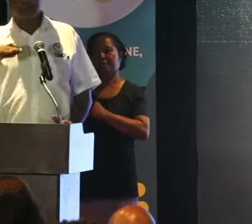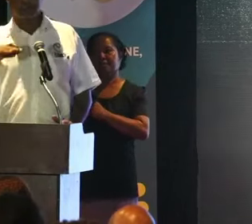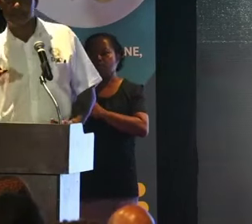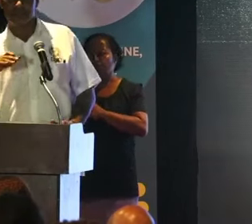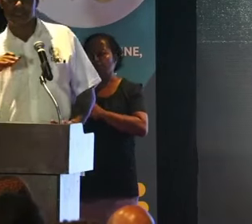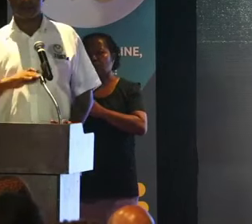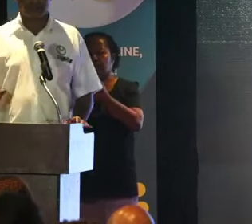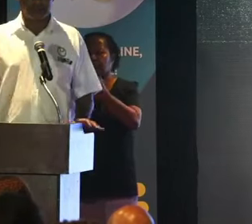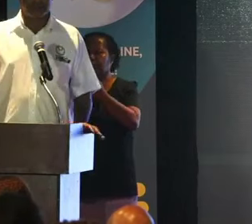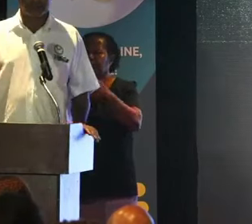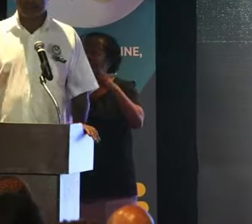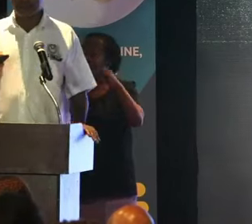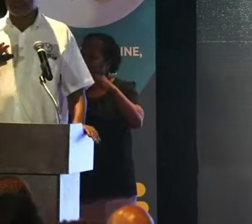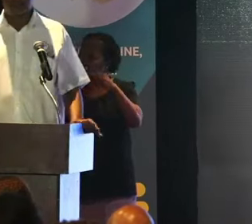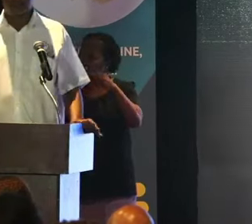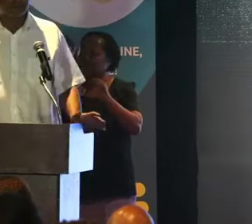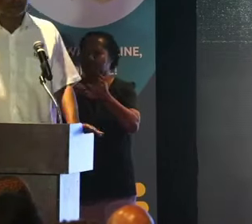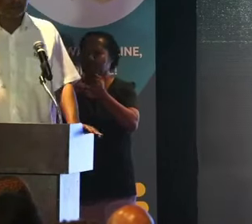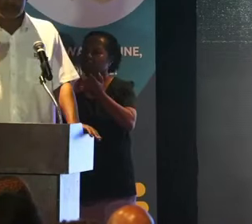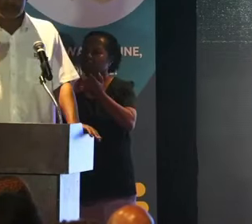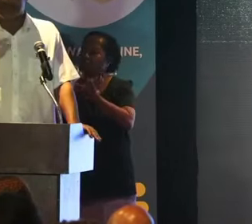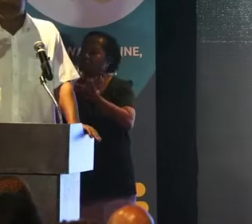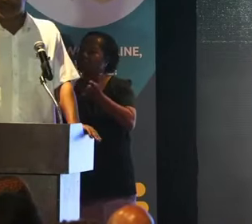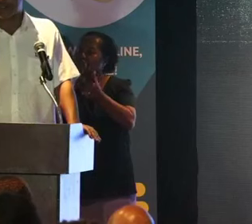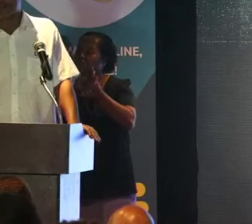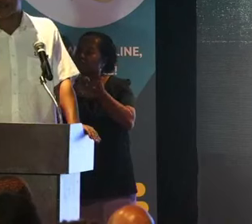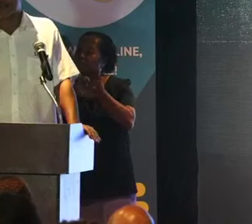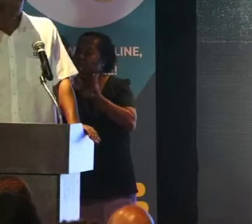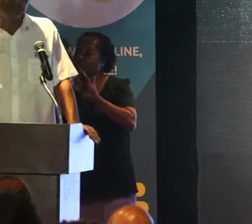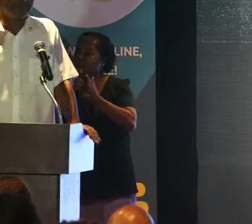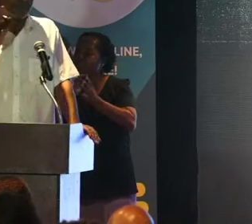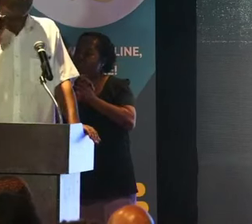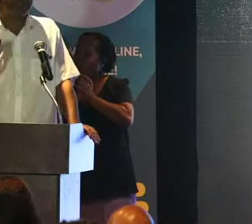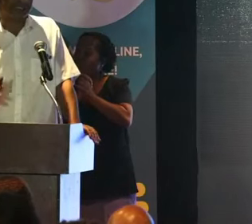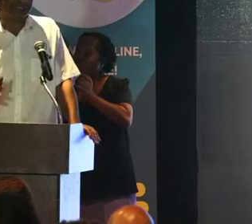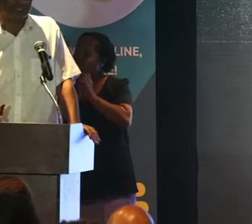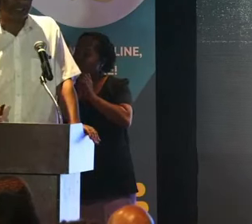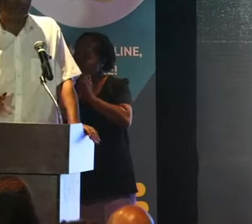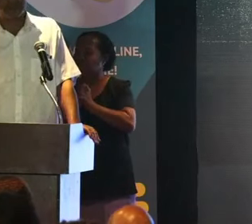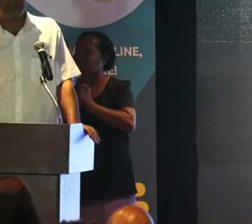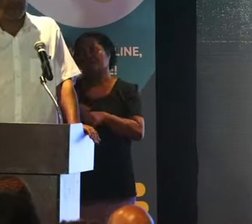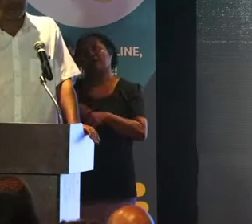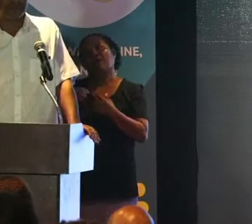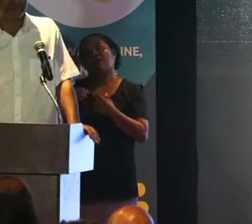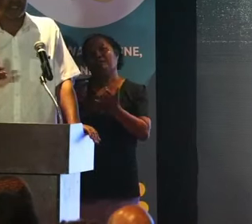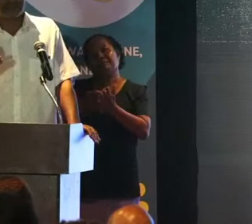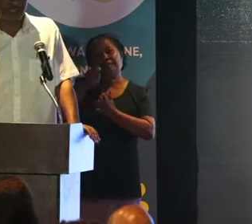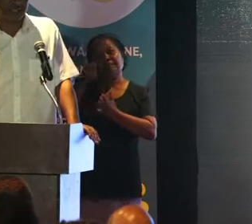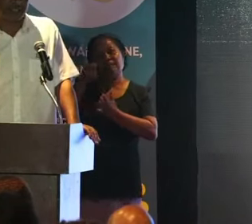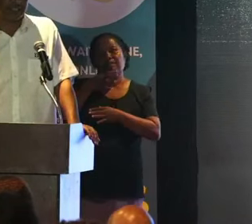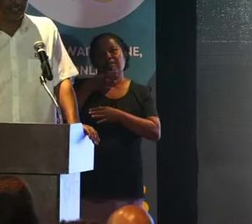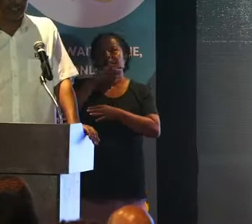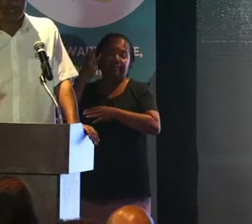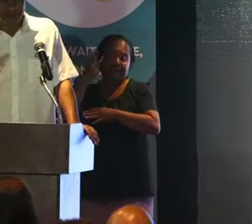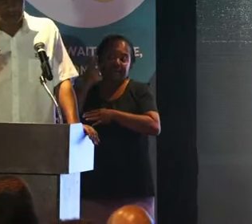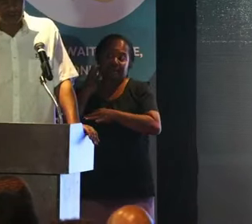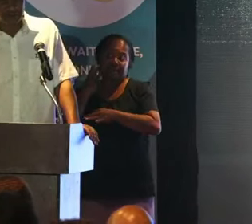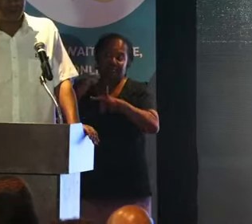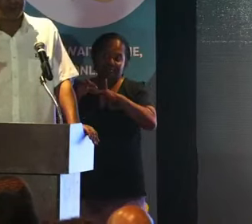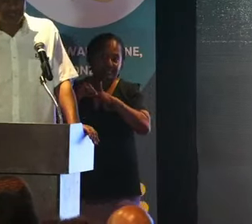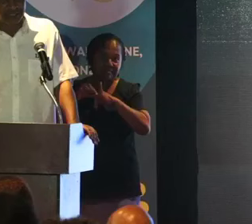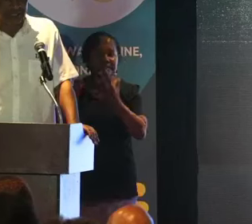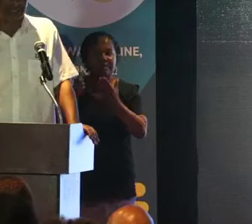directors, managers, or, you know, whatever. But sometimes it can be one person or husband and wife. That's okay. But as